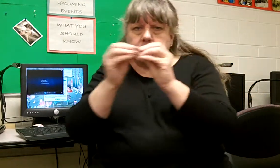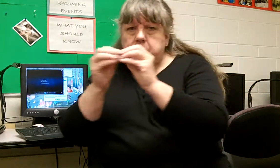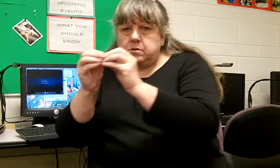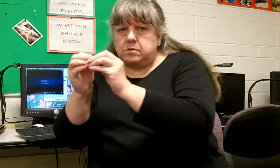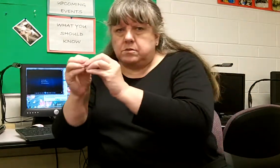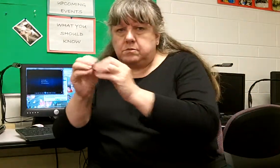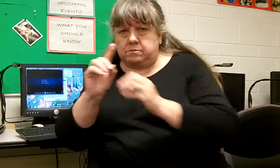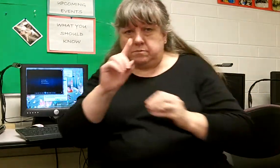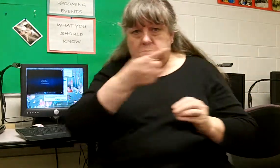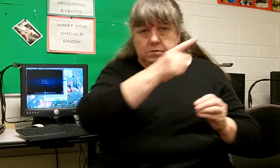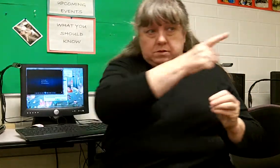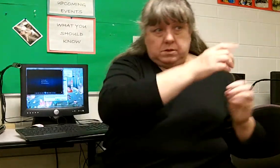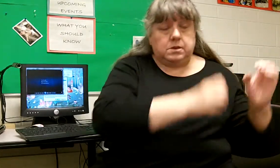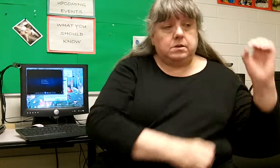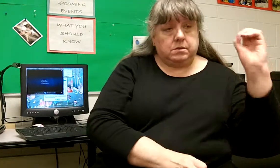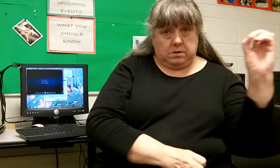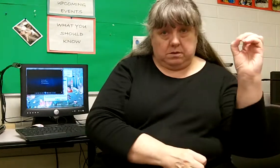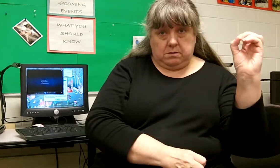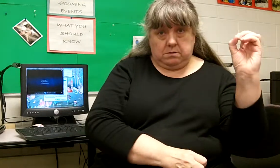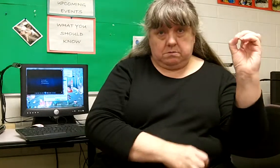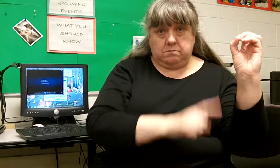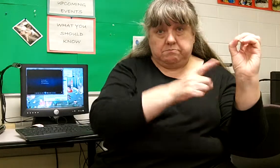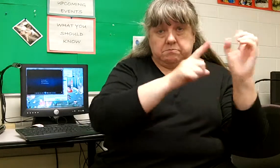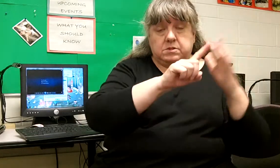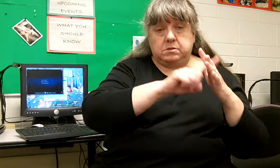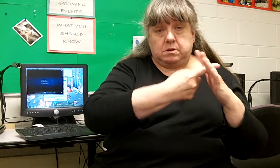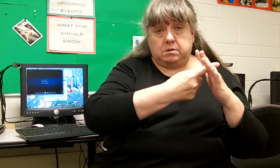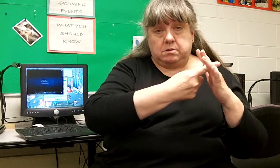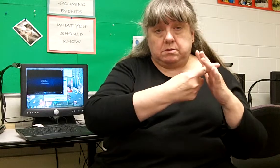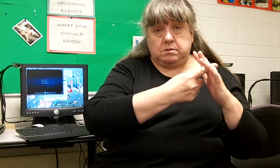which is nothing. Maybe you don't know, but now you know. And if you go to 1,